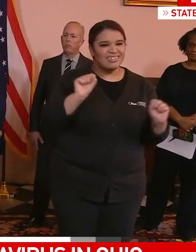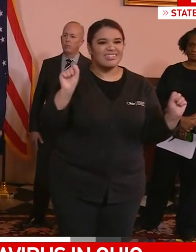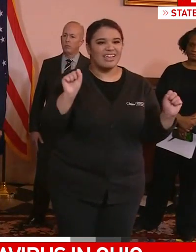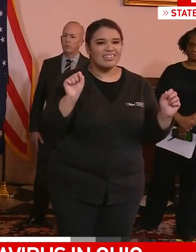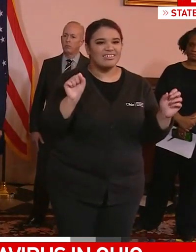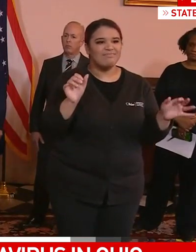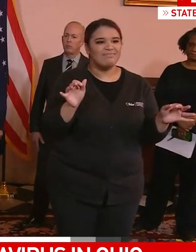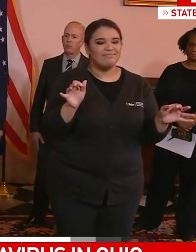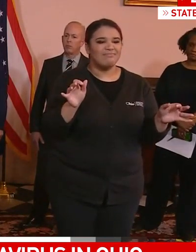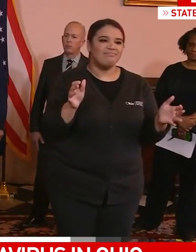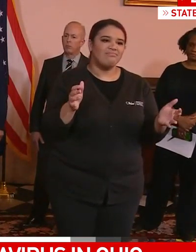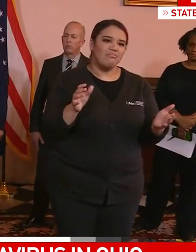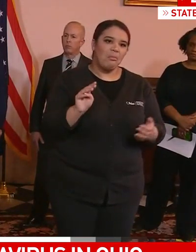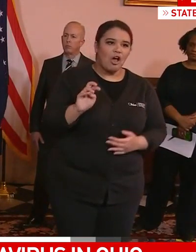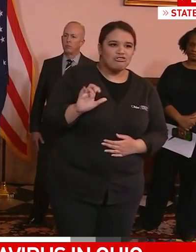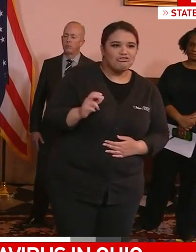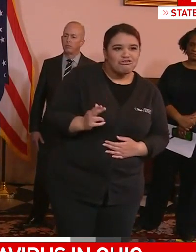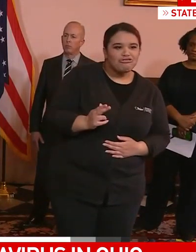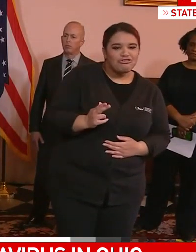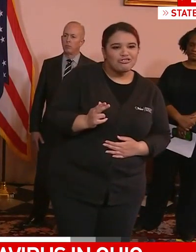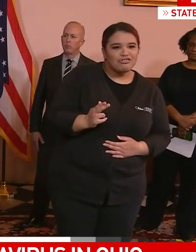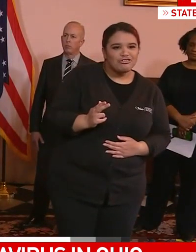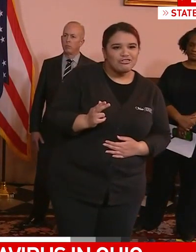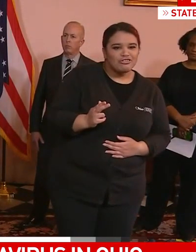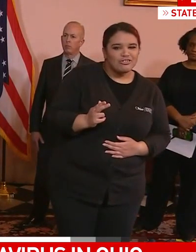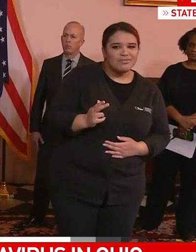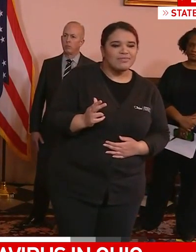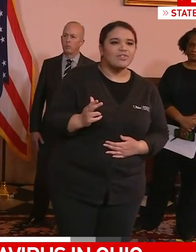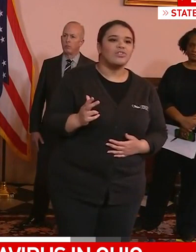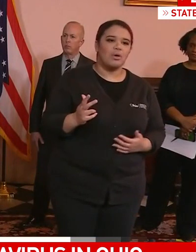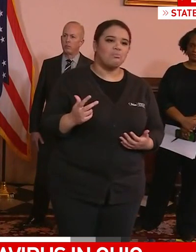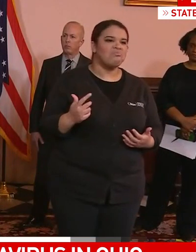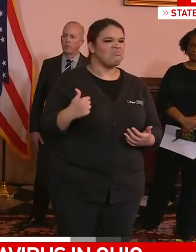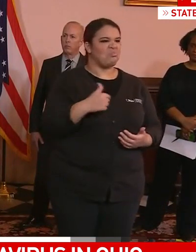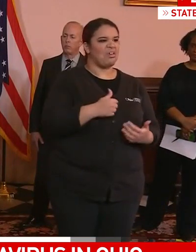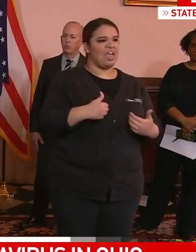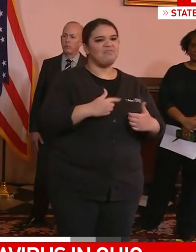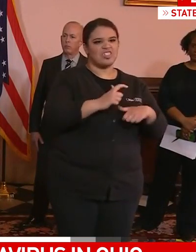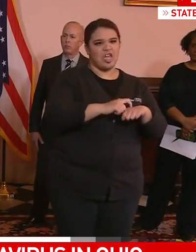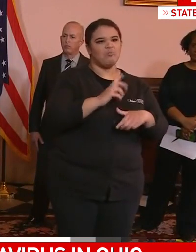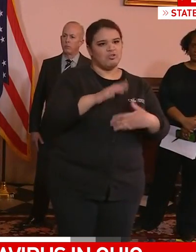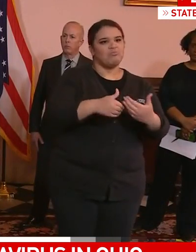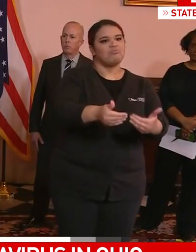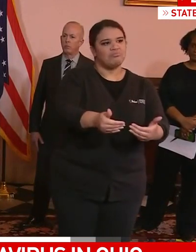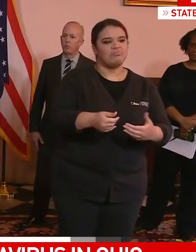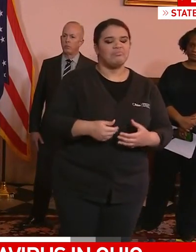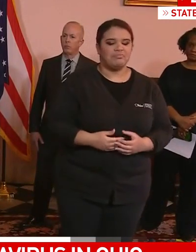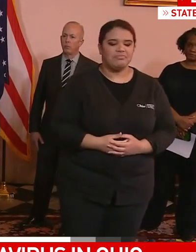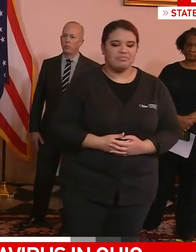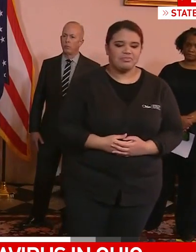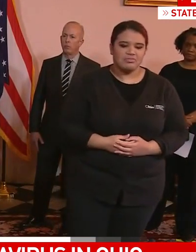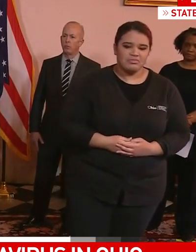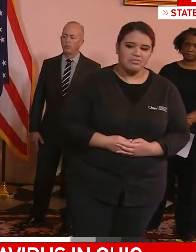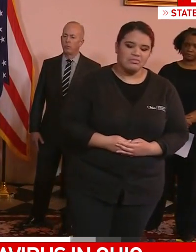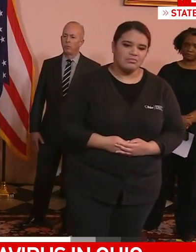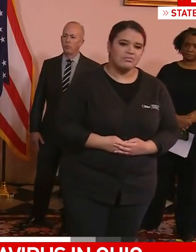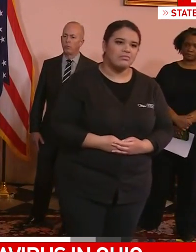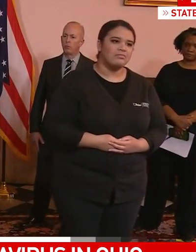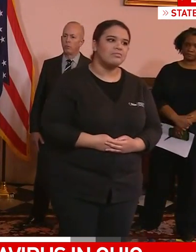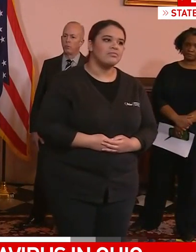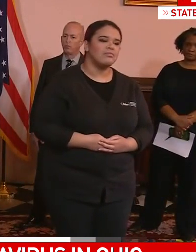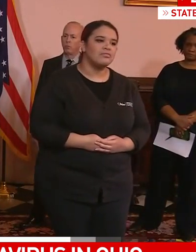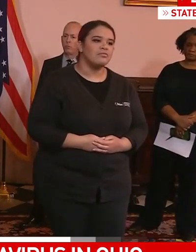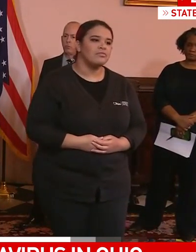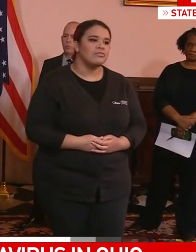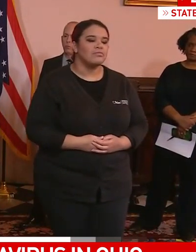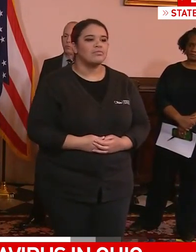this election, and to move us forward. Let me move on to a couple other issues.